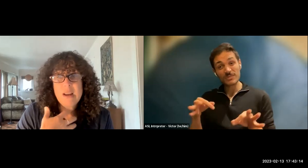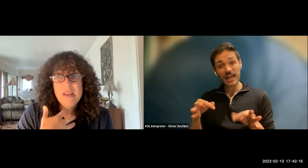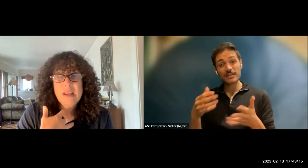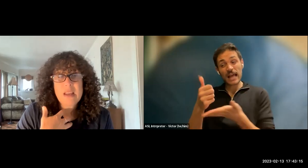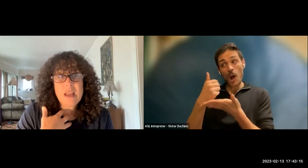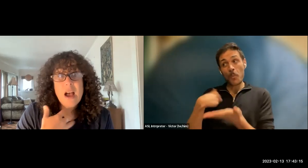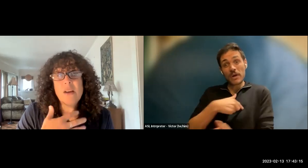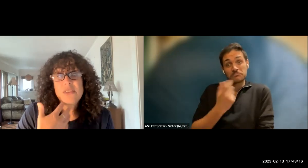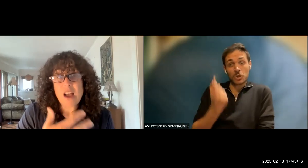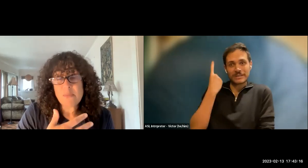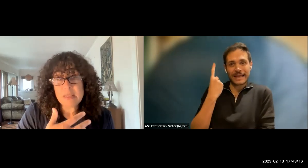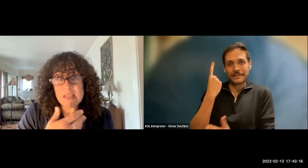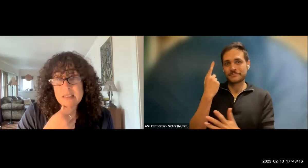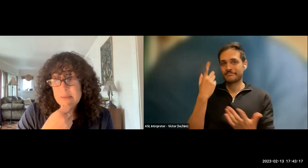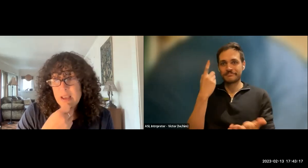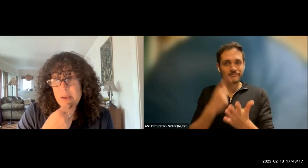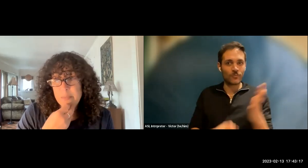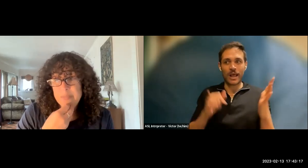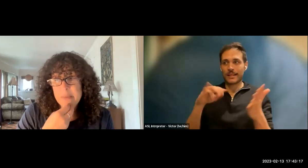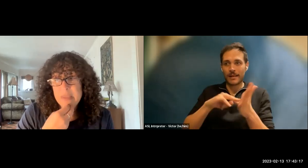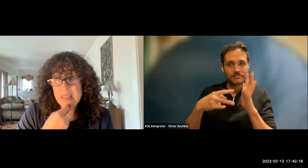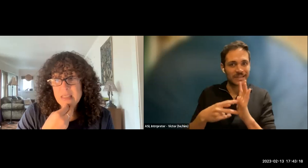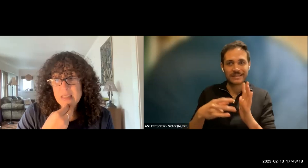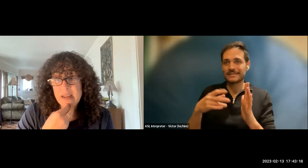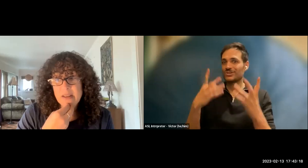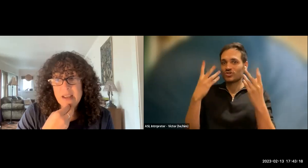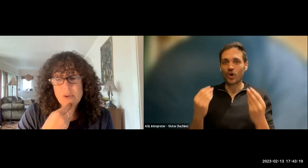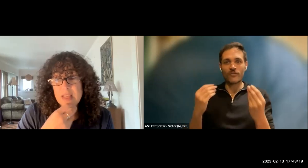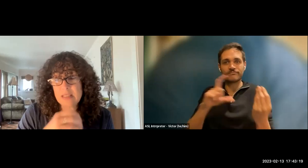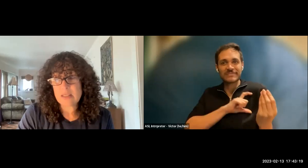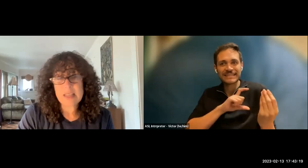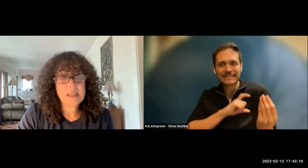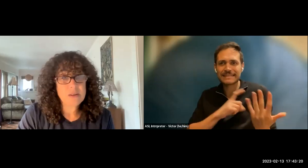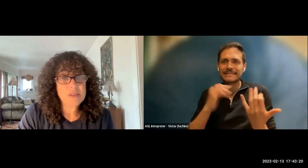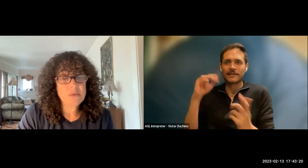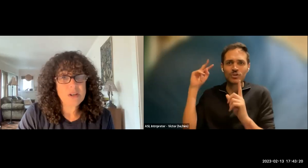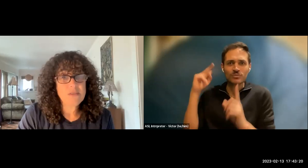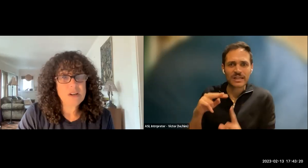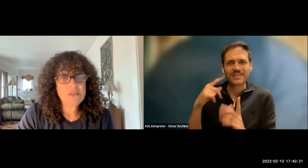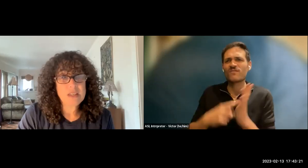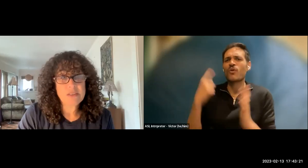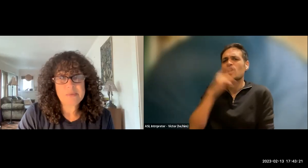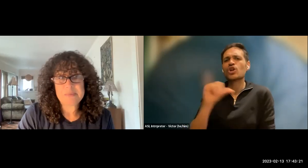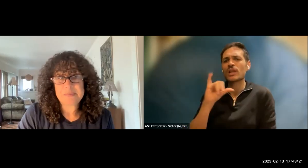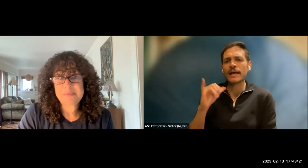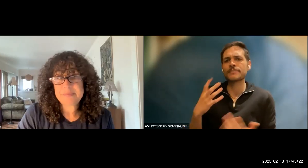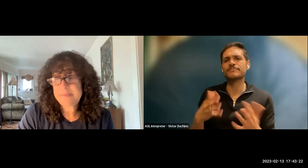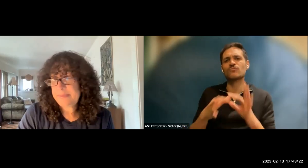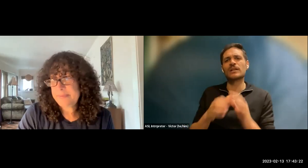what the framing of soft police means and what that looks like in terms of the work you've done over the